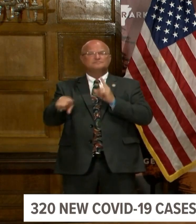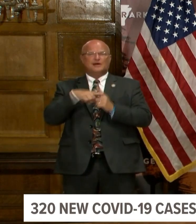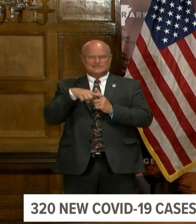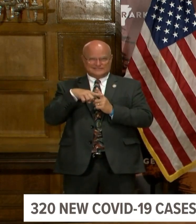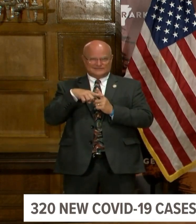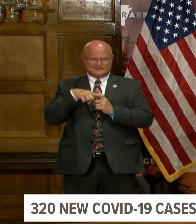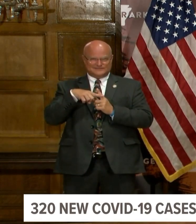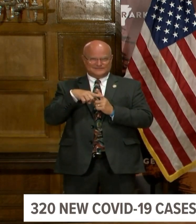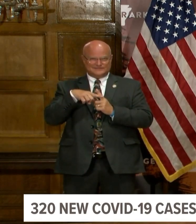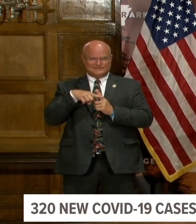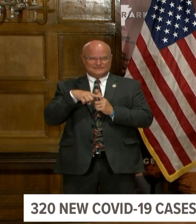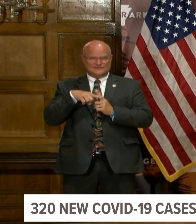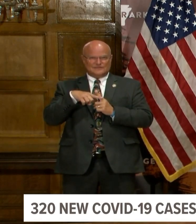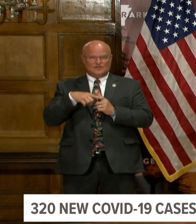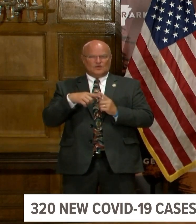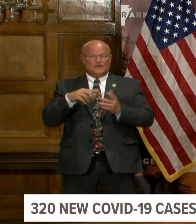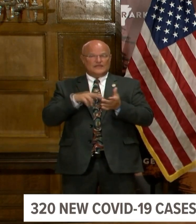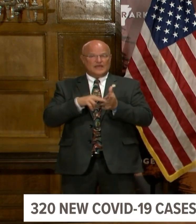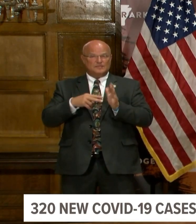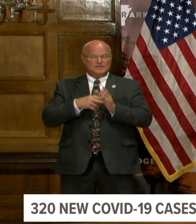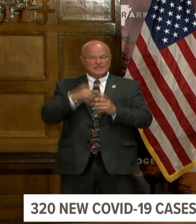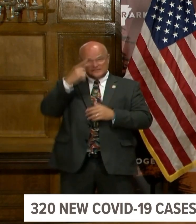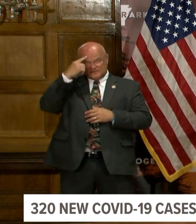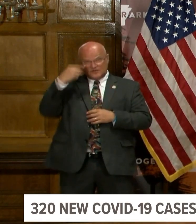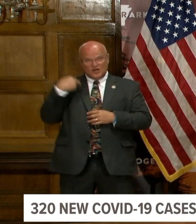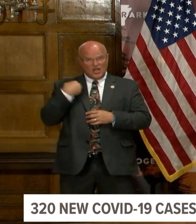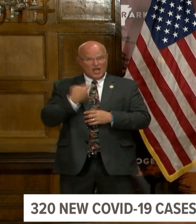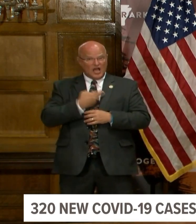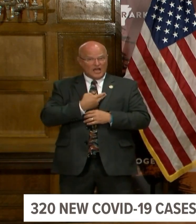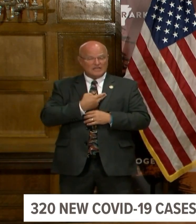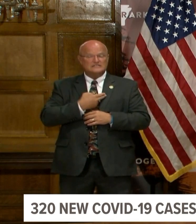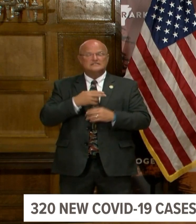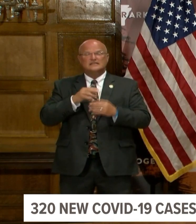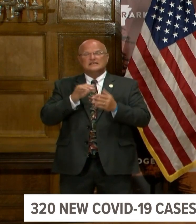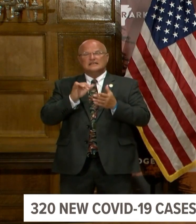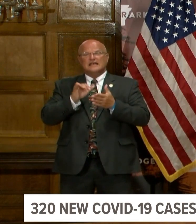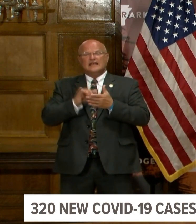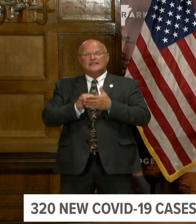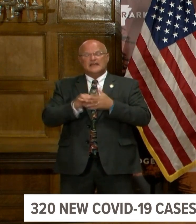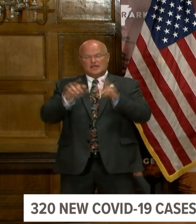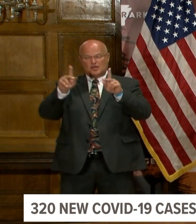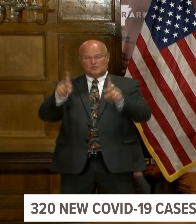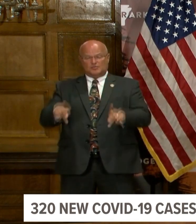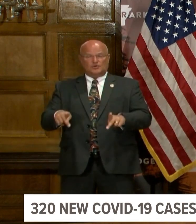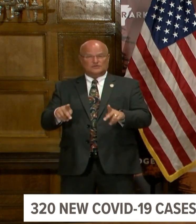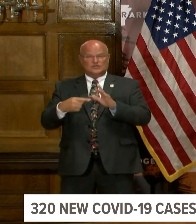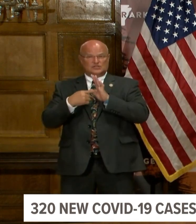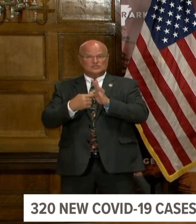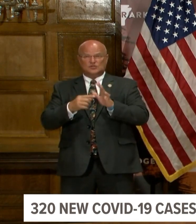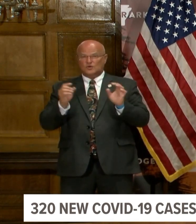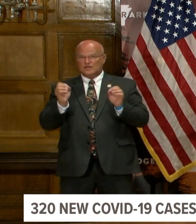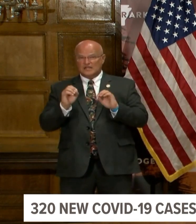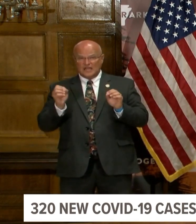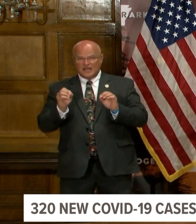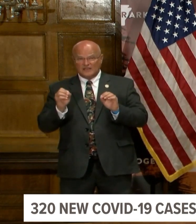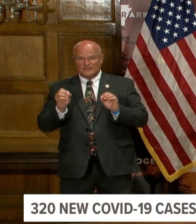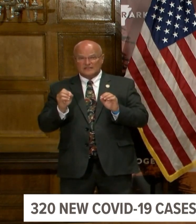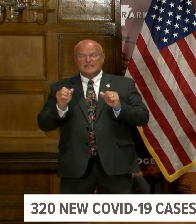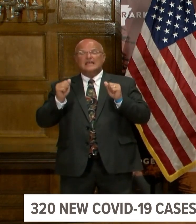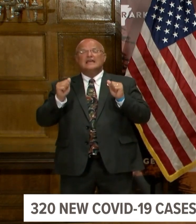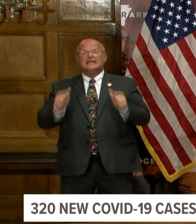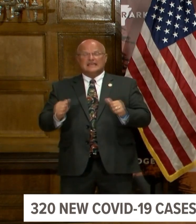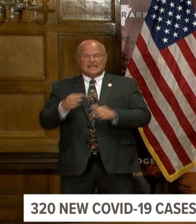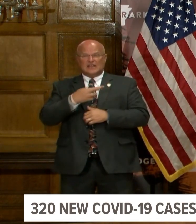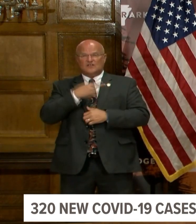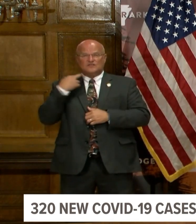positive. And what that means for us as the public is that an asymptomatic individual can place you at